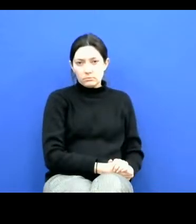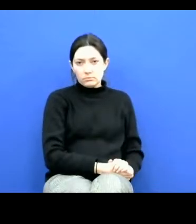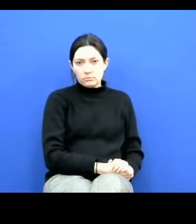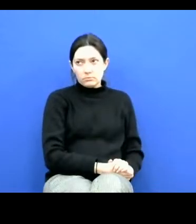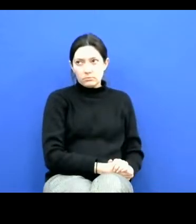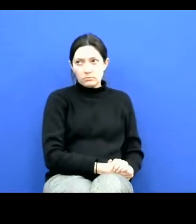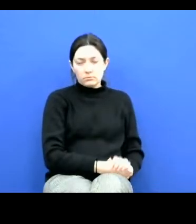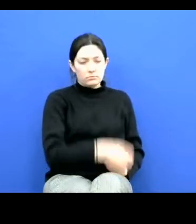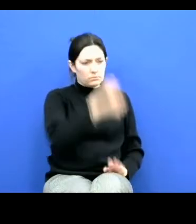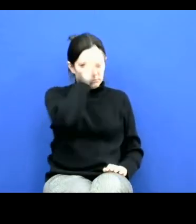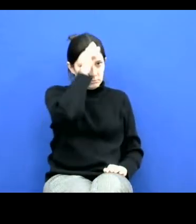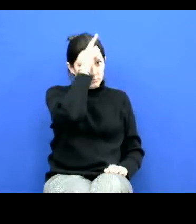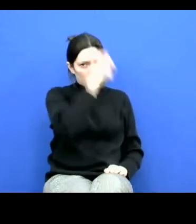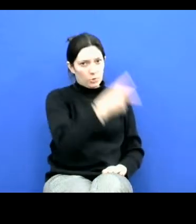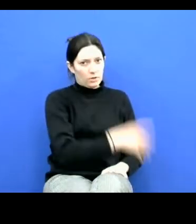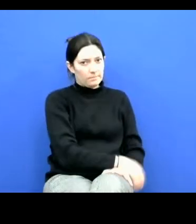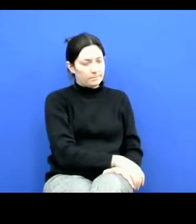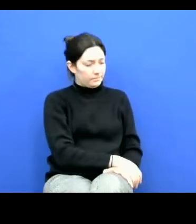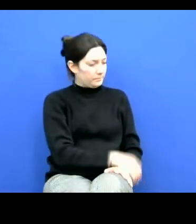okay.